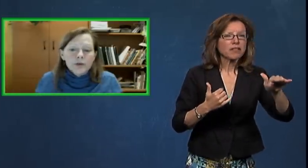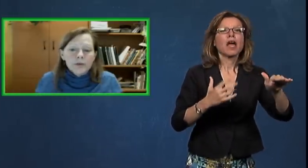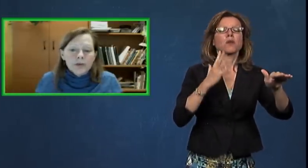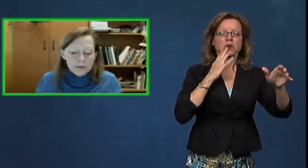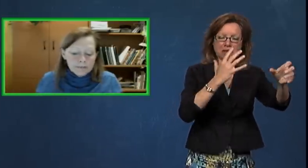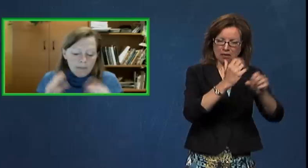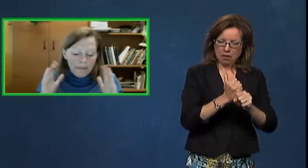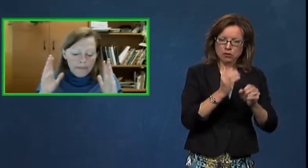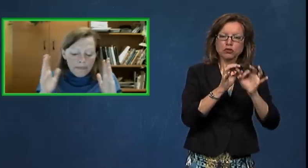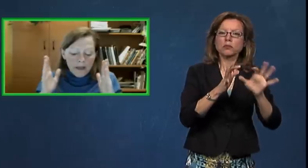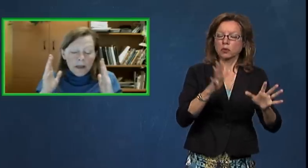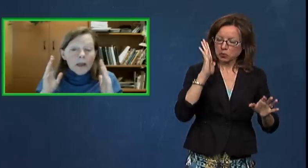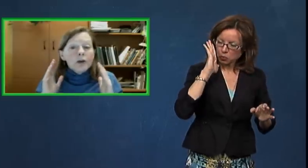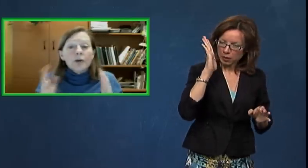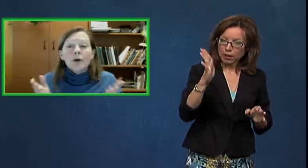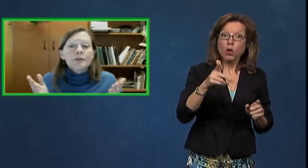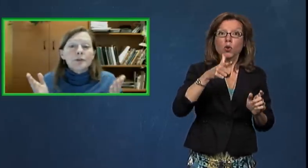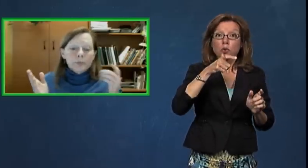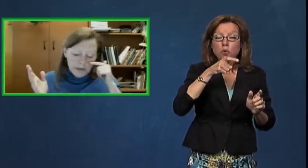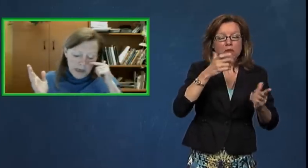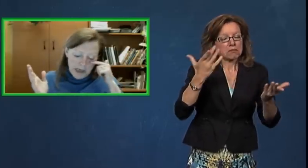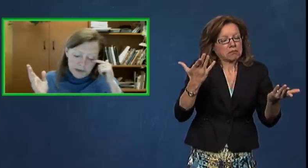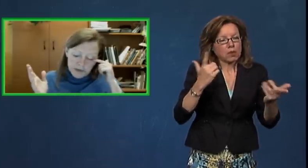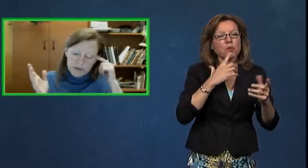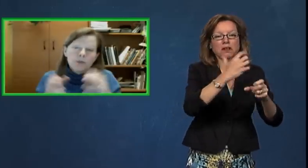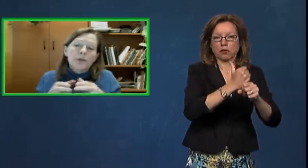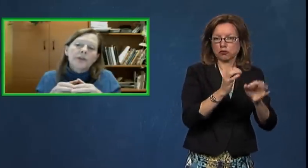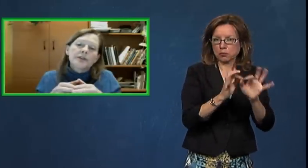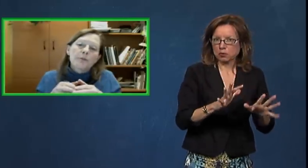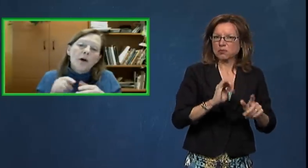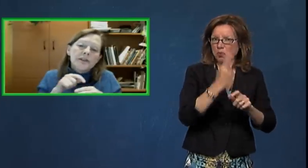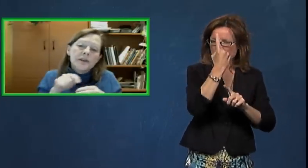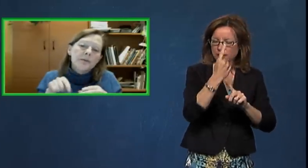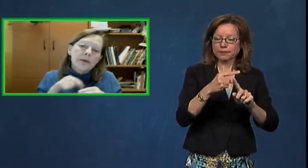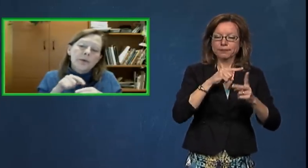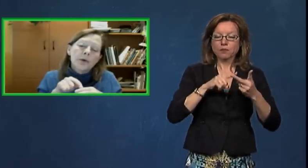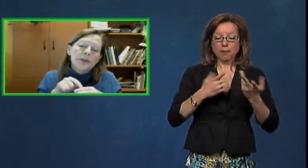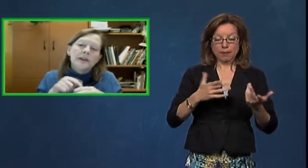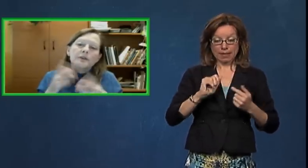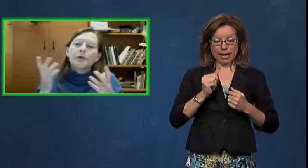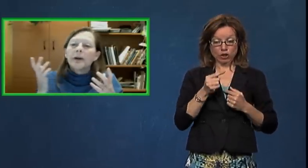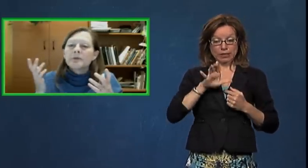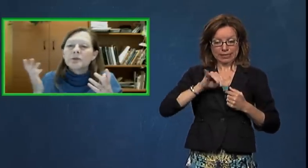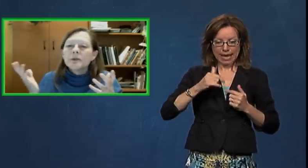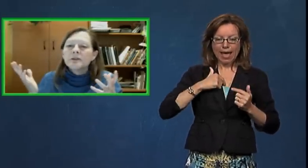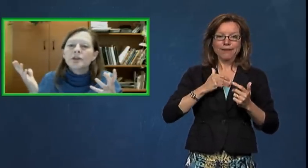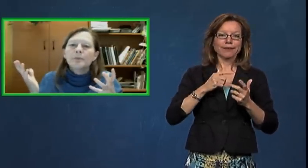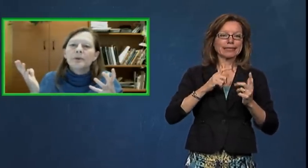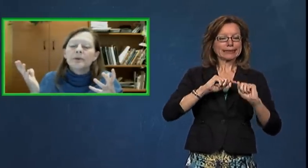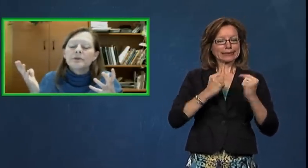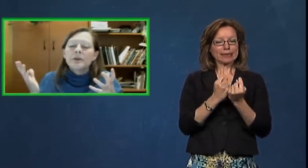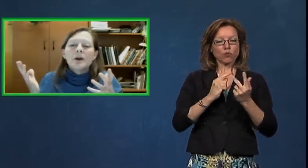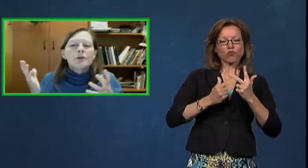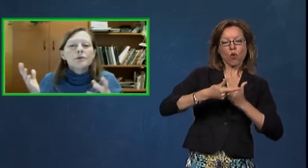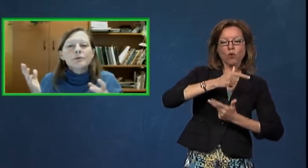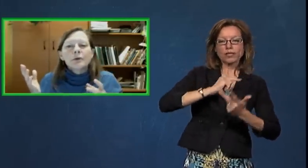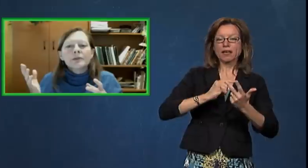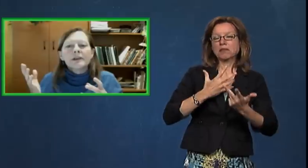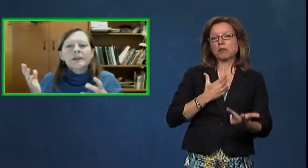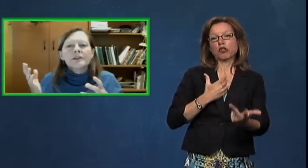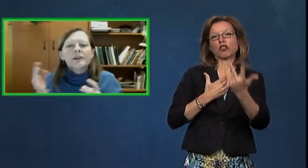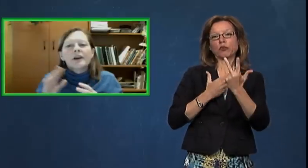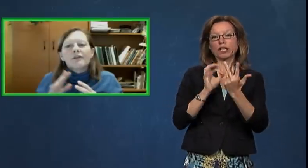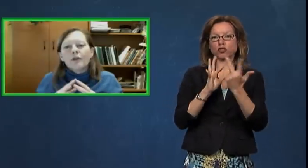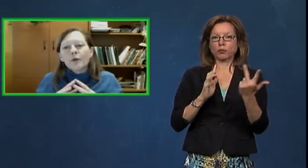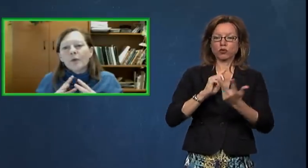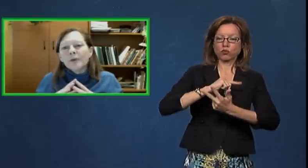an interpreter. Could also be an agency with a small team that rotates, perhaps 3 interpreters who